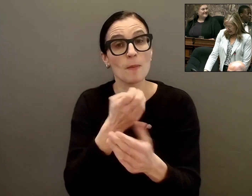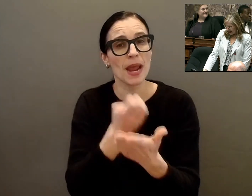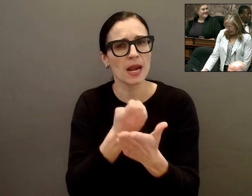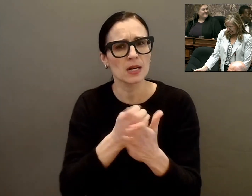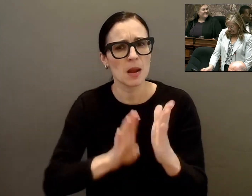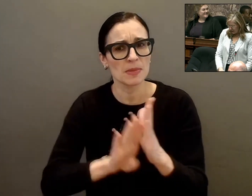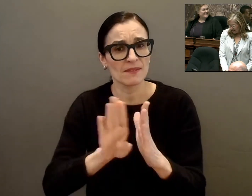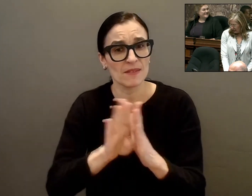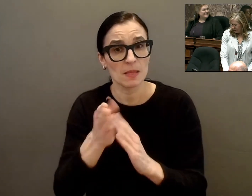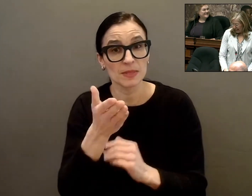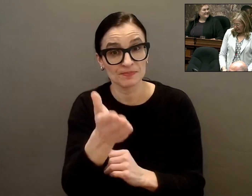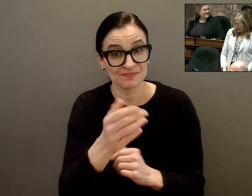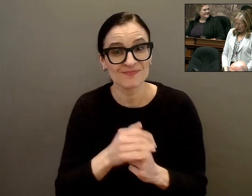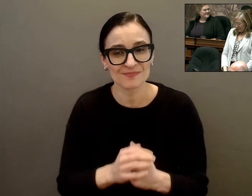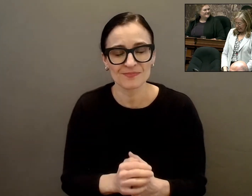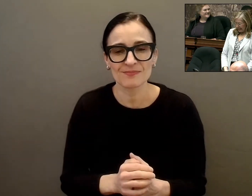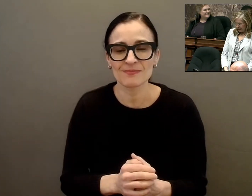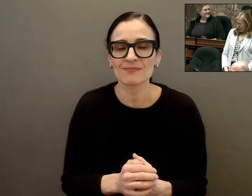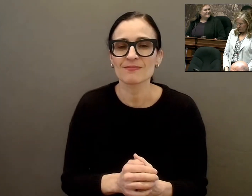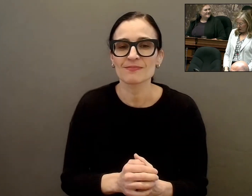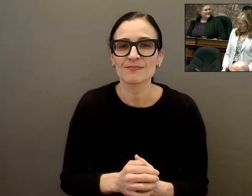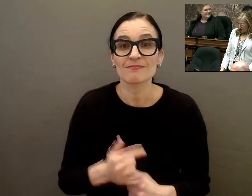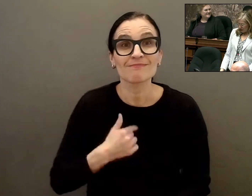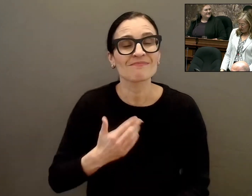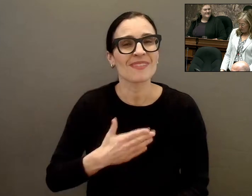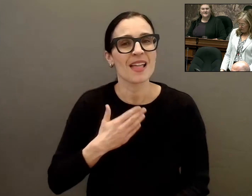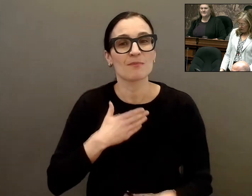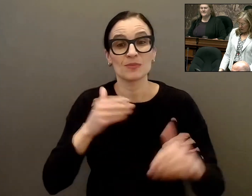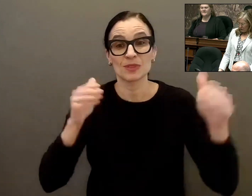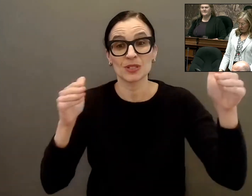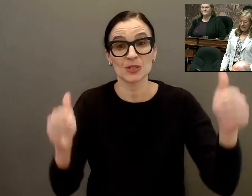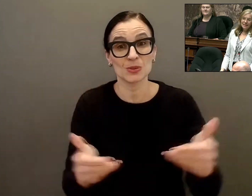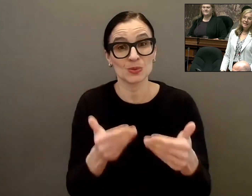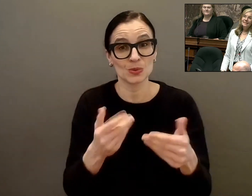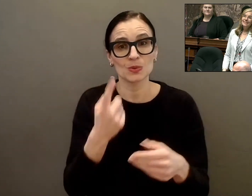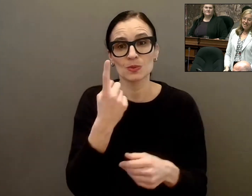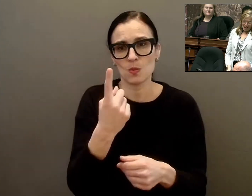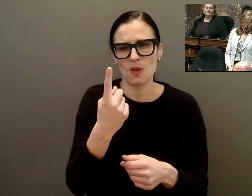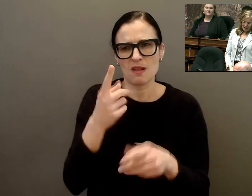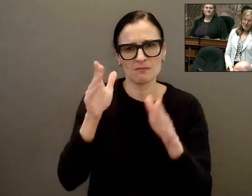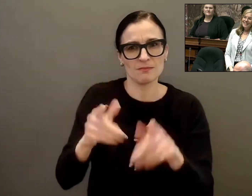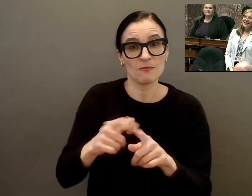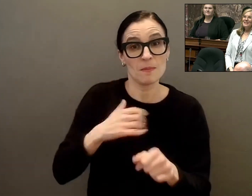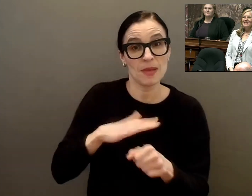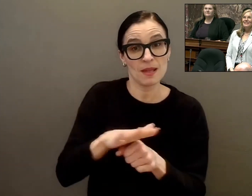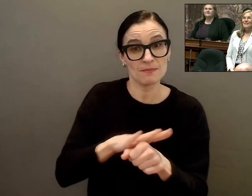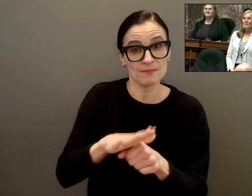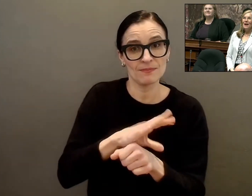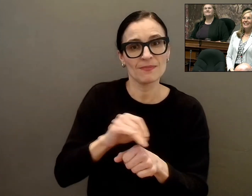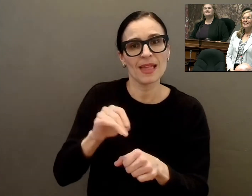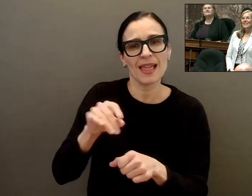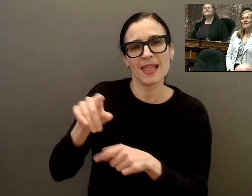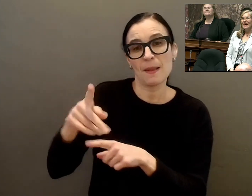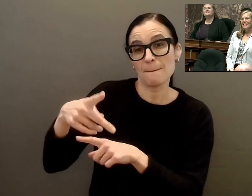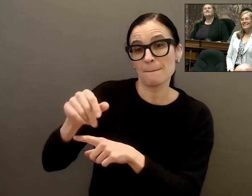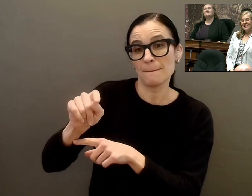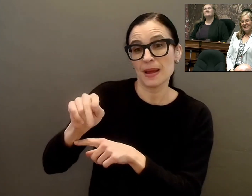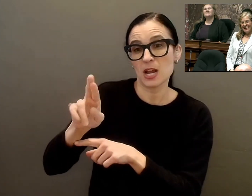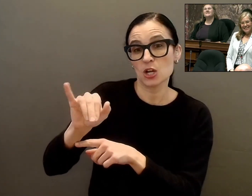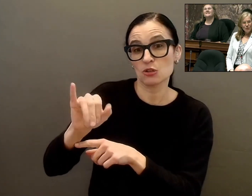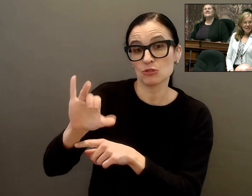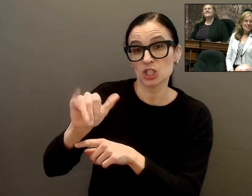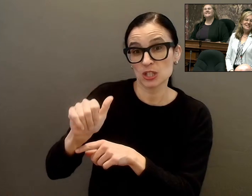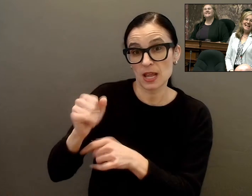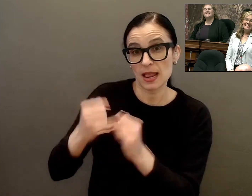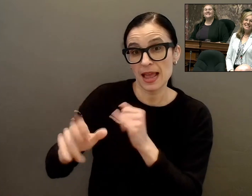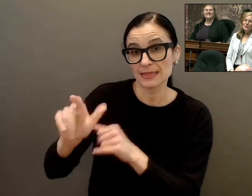introduce a constituent and her guests, Patricia Lane and Siobhan O'Donoghue. Patricia is a community support activist